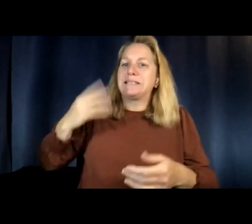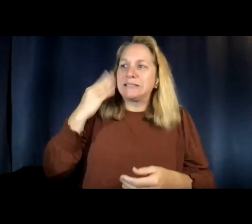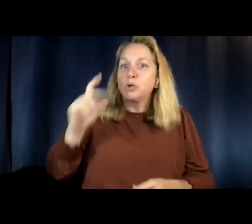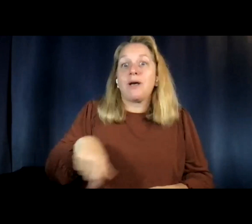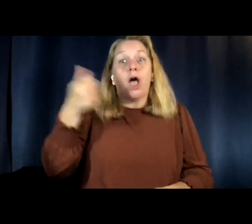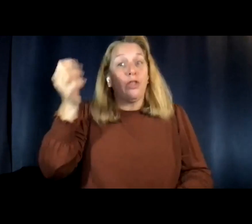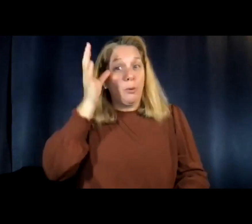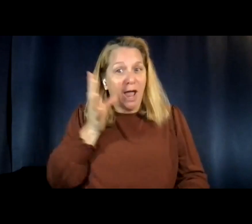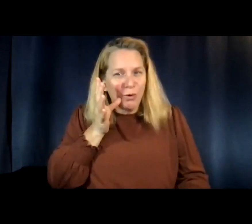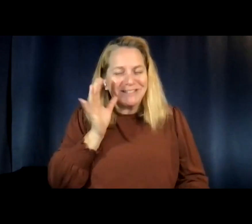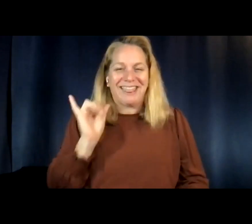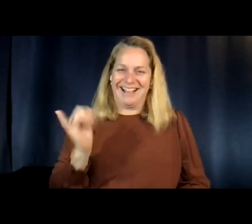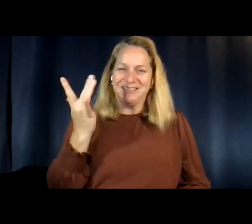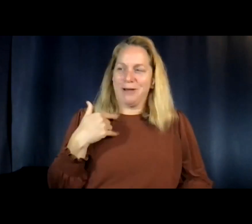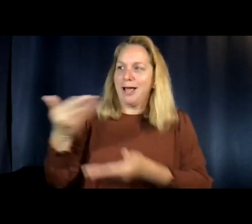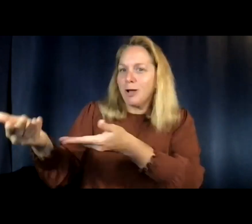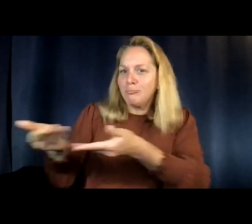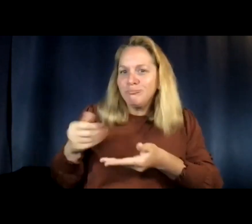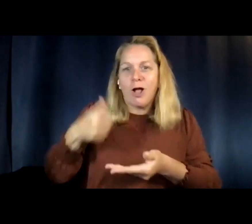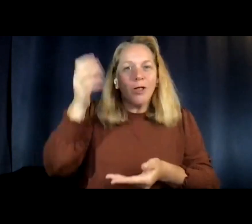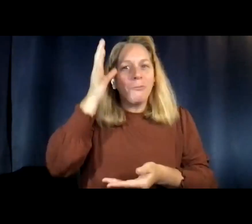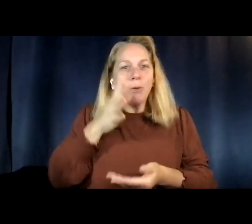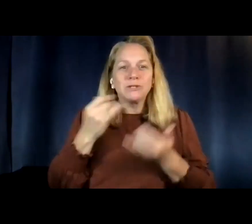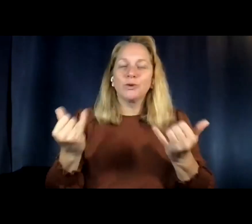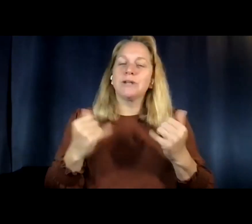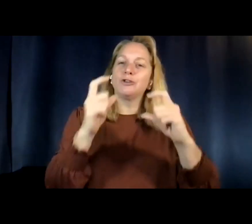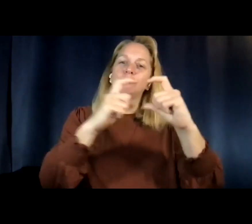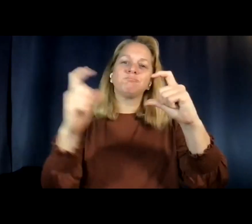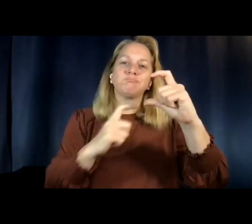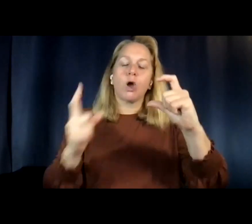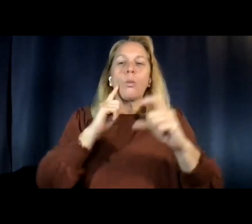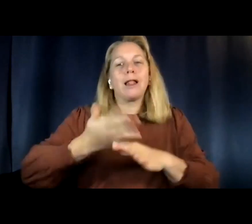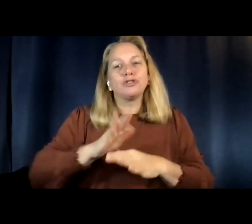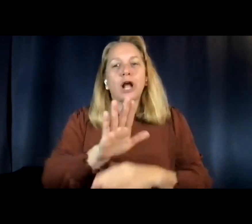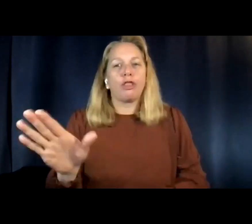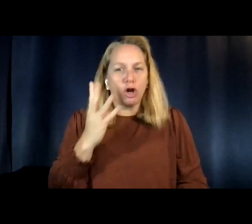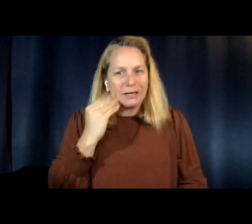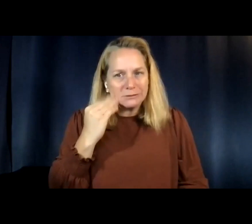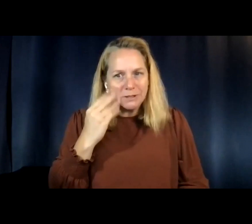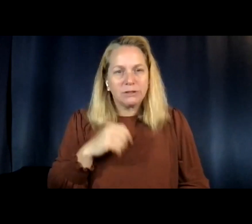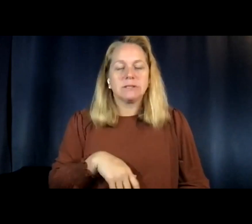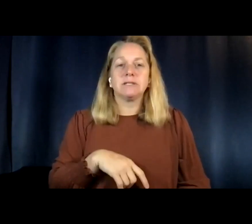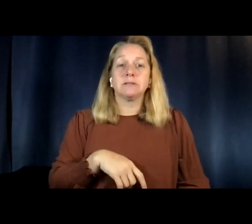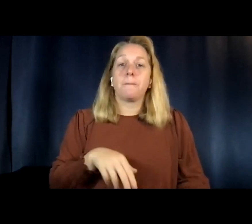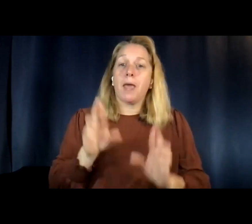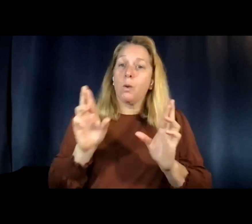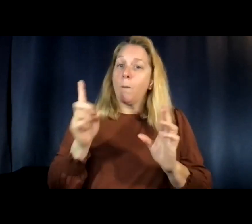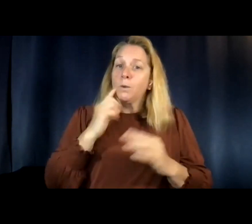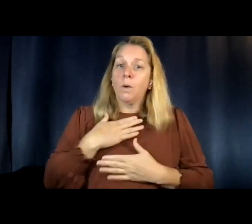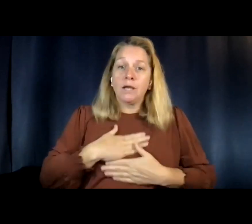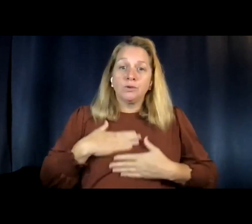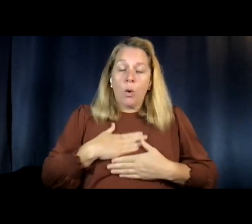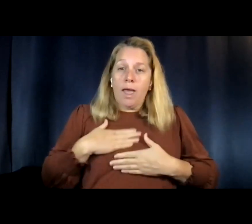why I invited these other parents to kind of share their experiences. And I really hope you'll enjoy